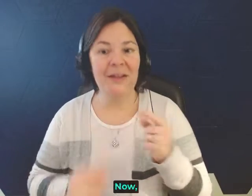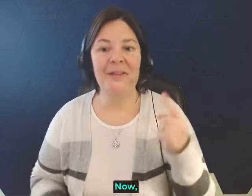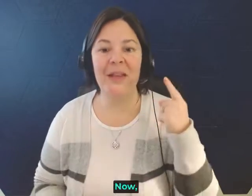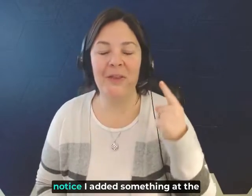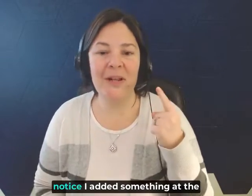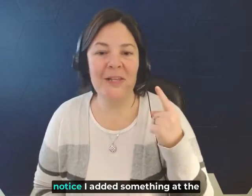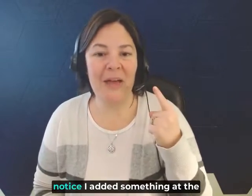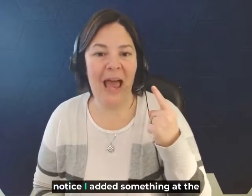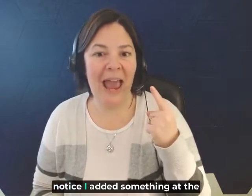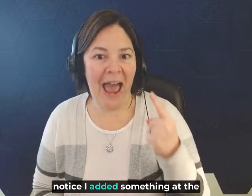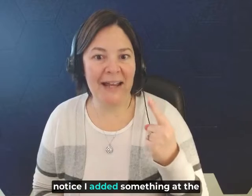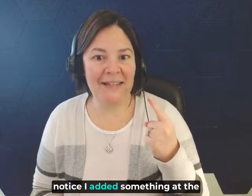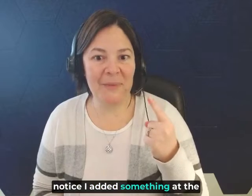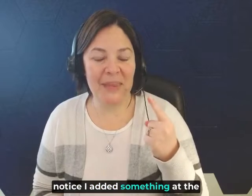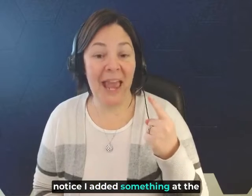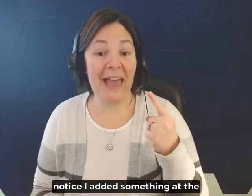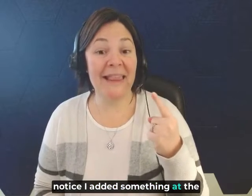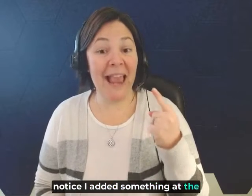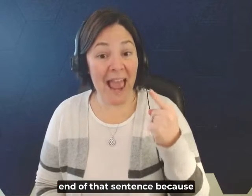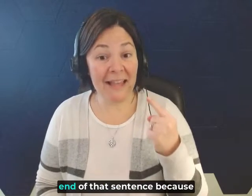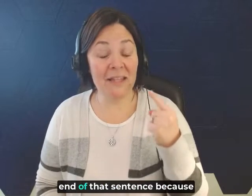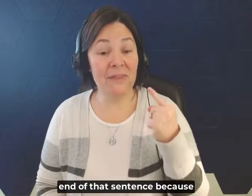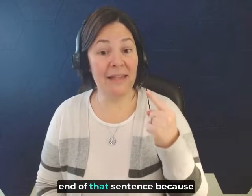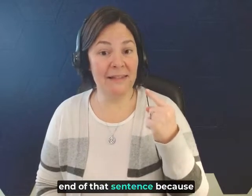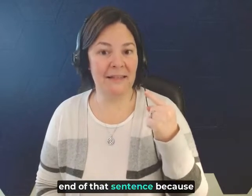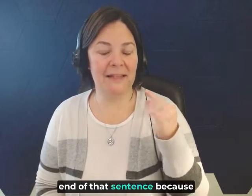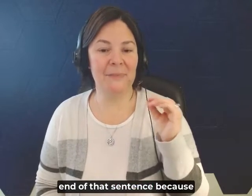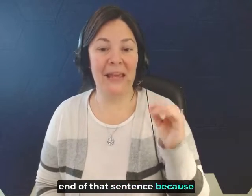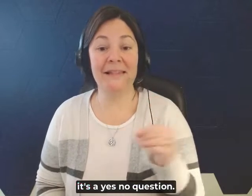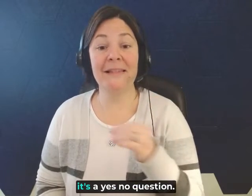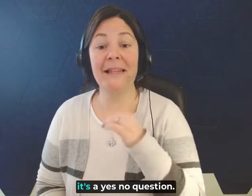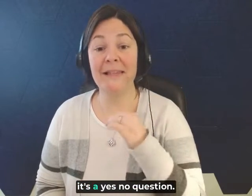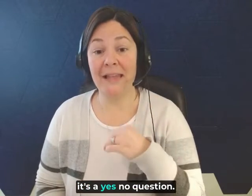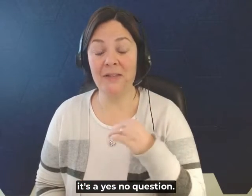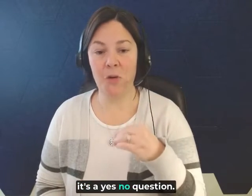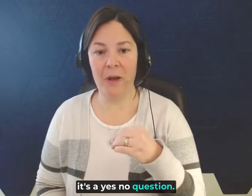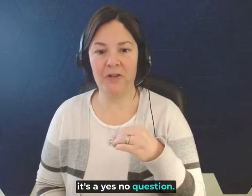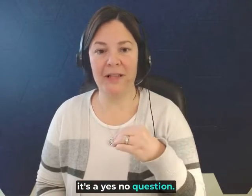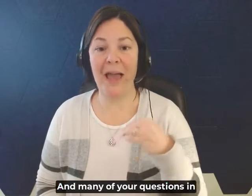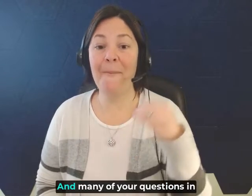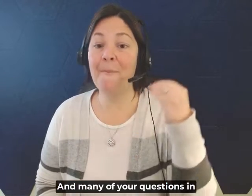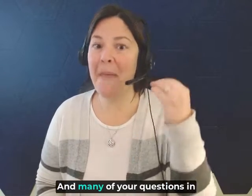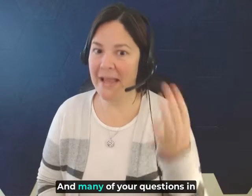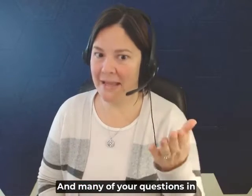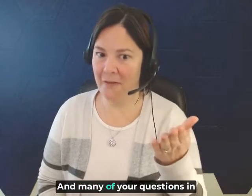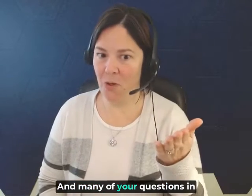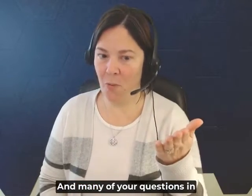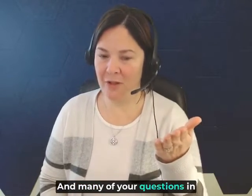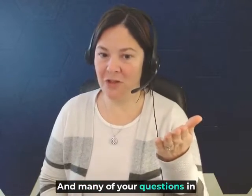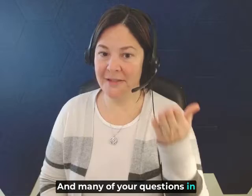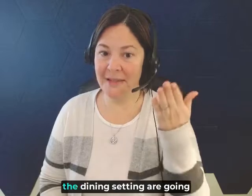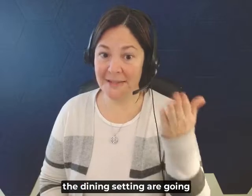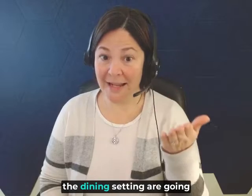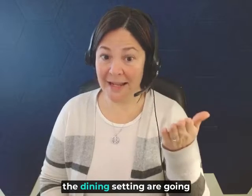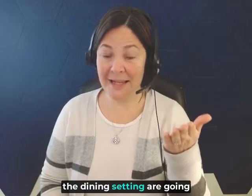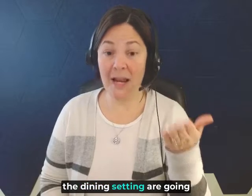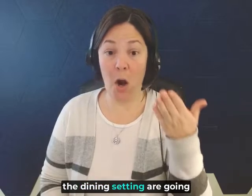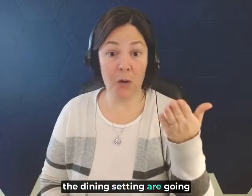Now notice I added something at the end of that sentence because it's a yes-no question, and many of your questions in the dining setting are going to